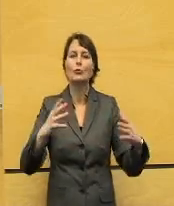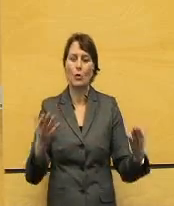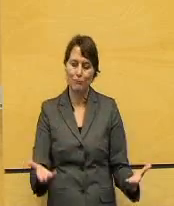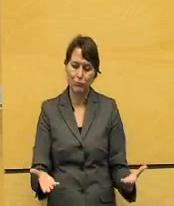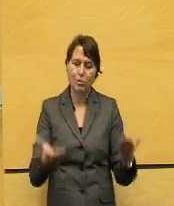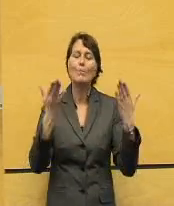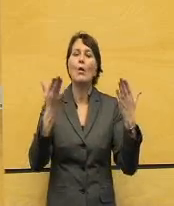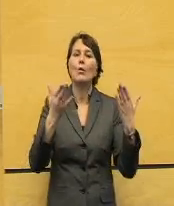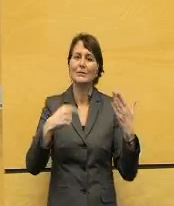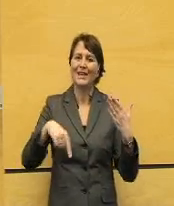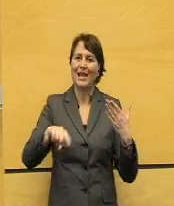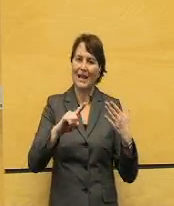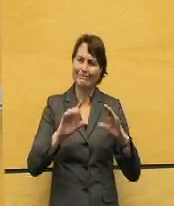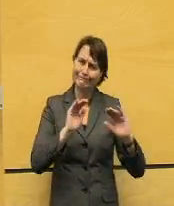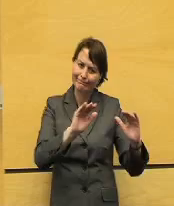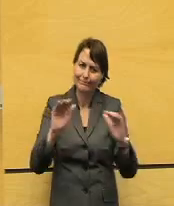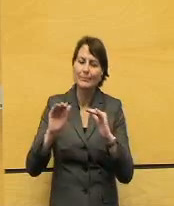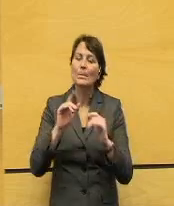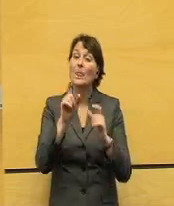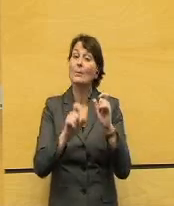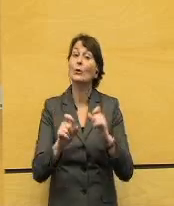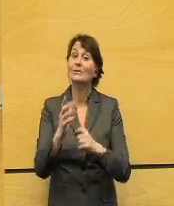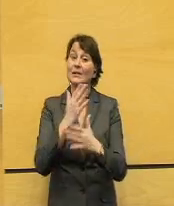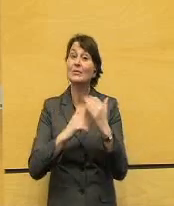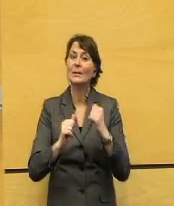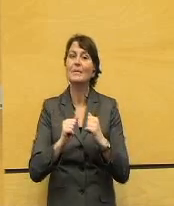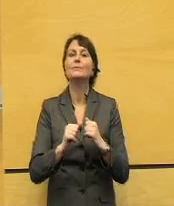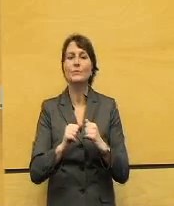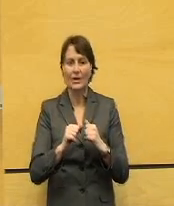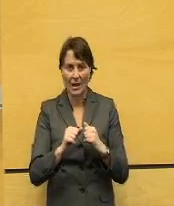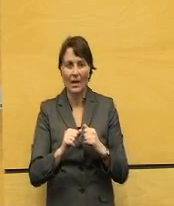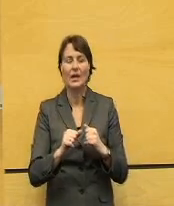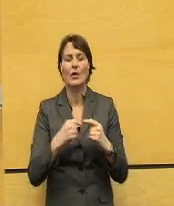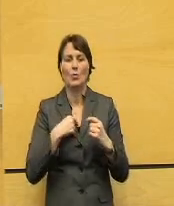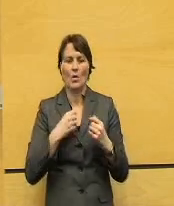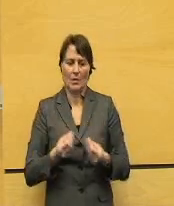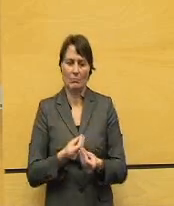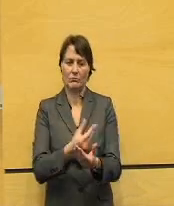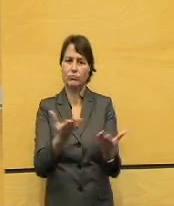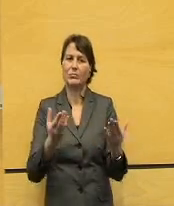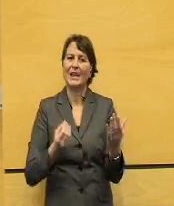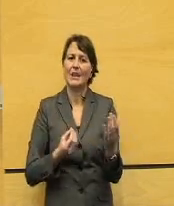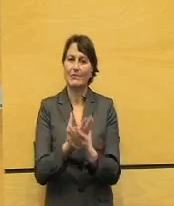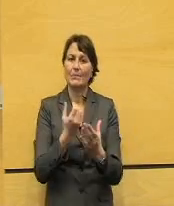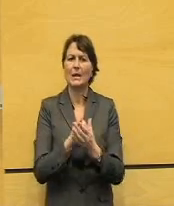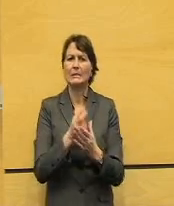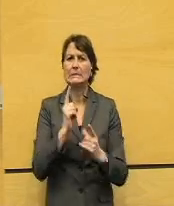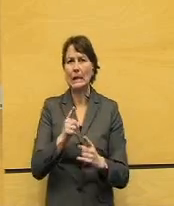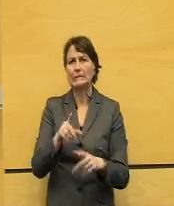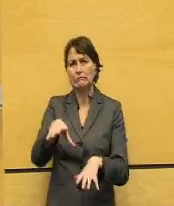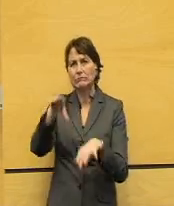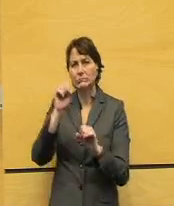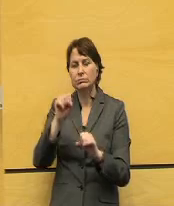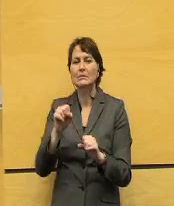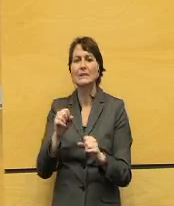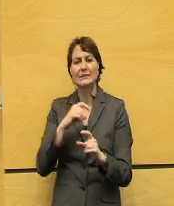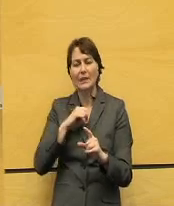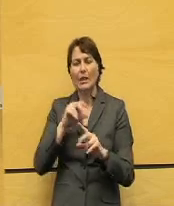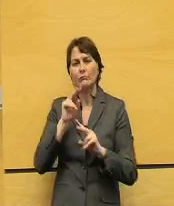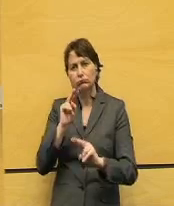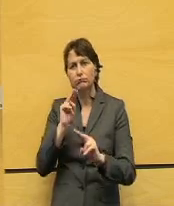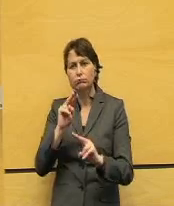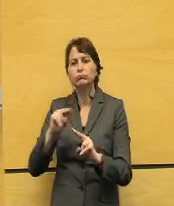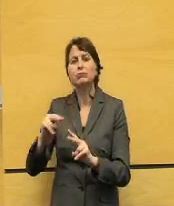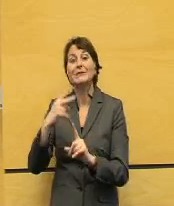of persons with disability to access information and benefit from television program on the